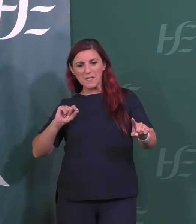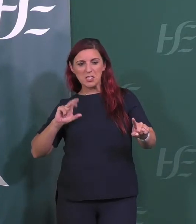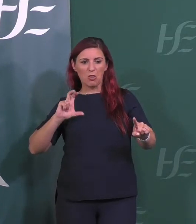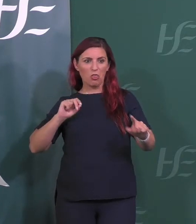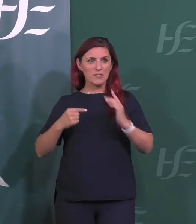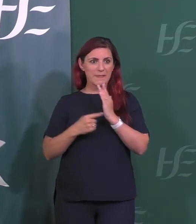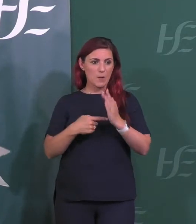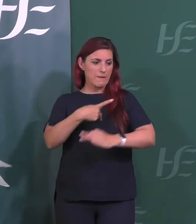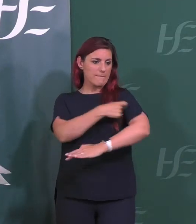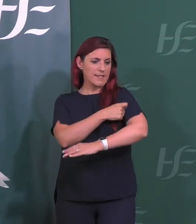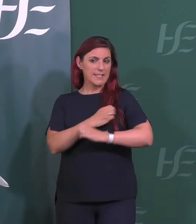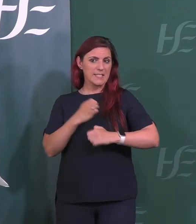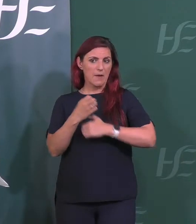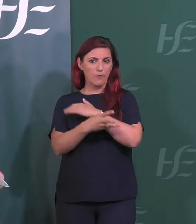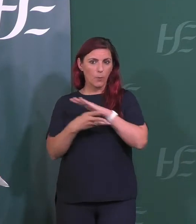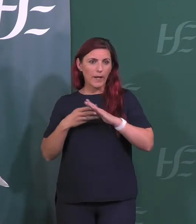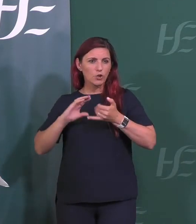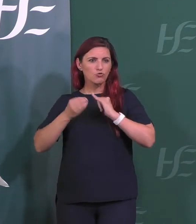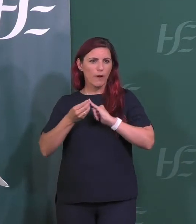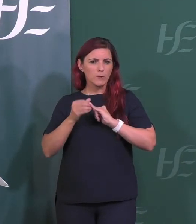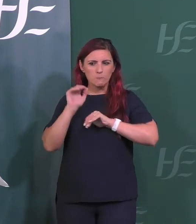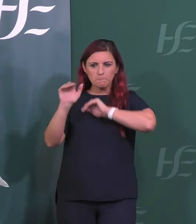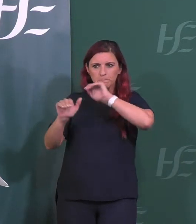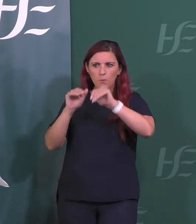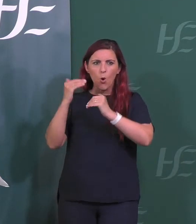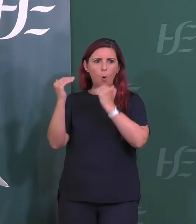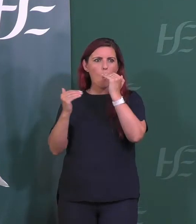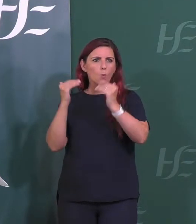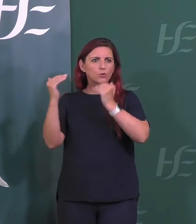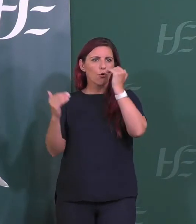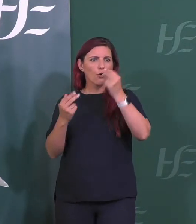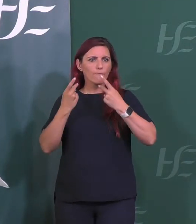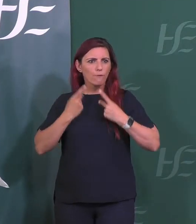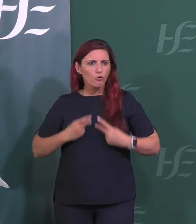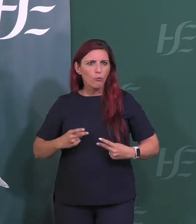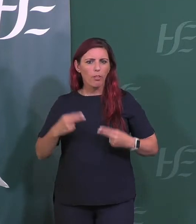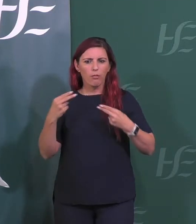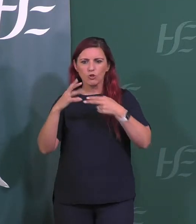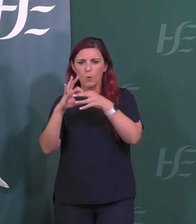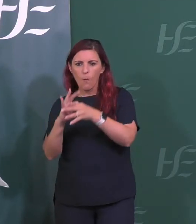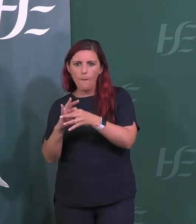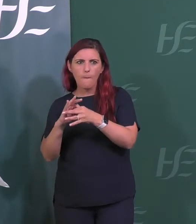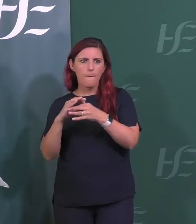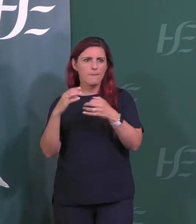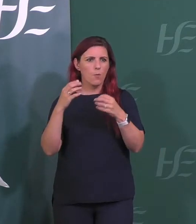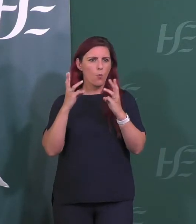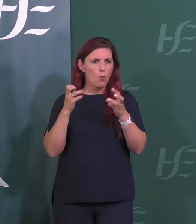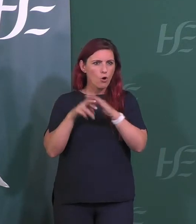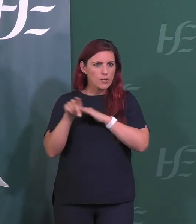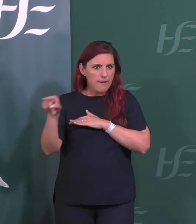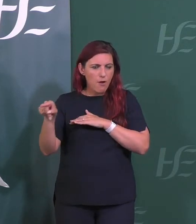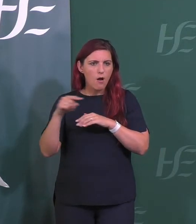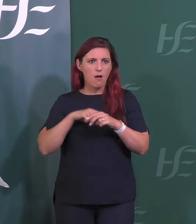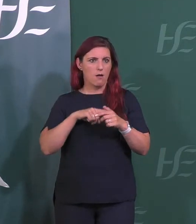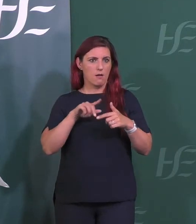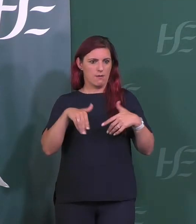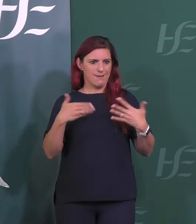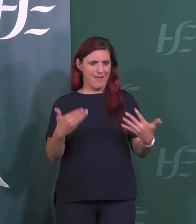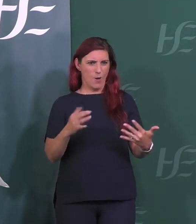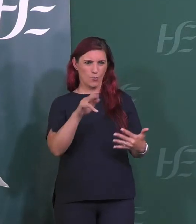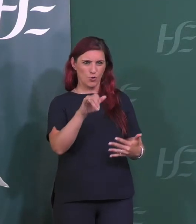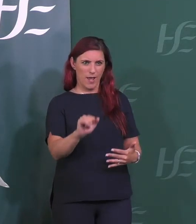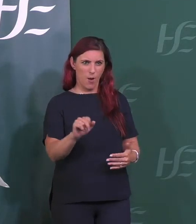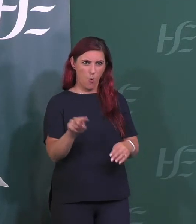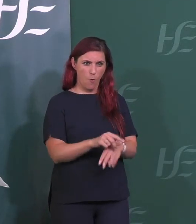week, trying to get to the older, vulnerable people in nursing homes and healthcare workers. And now in July, over 1 million